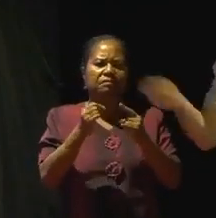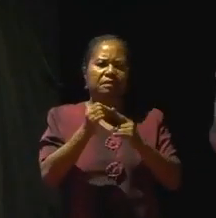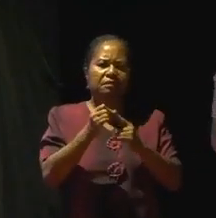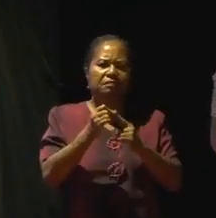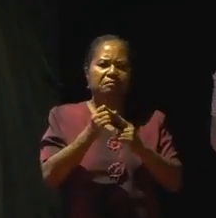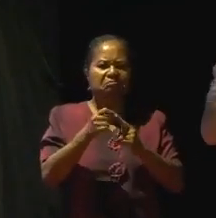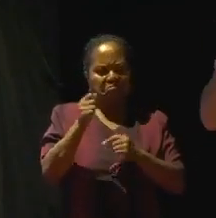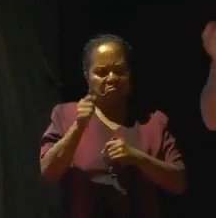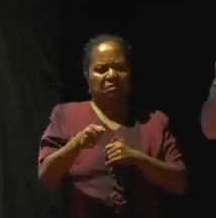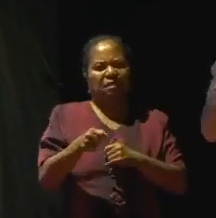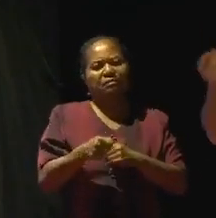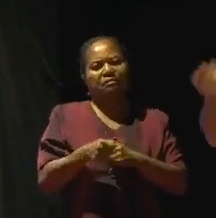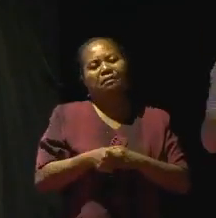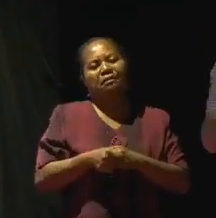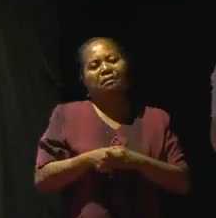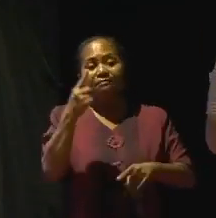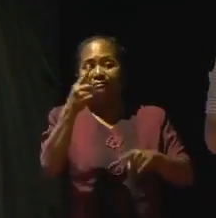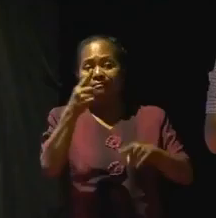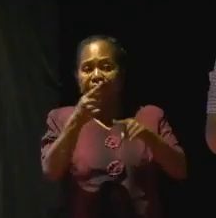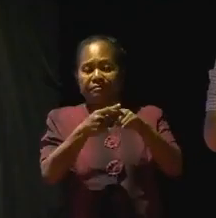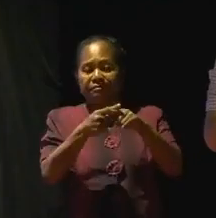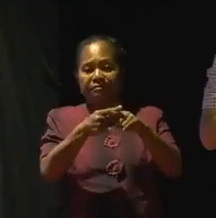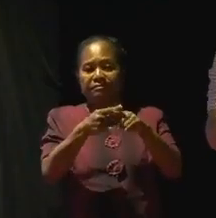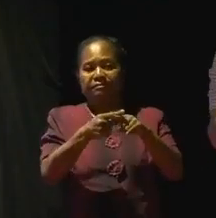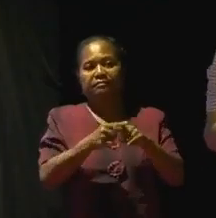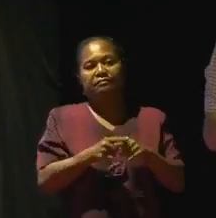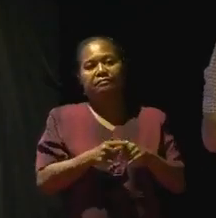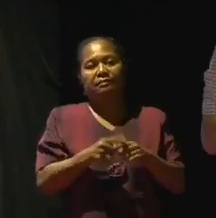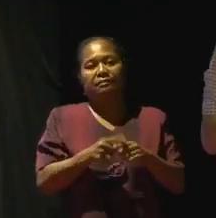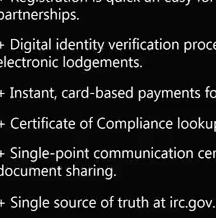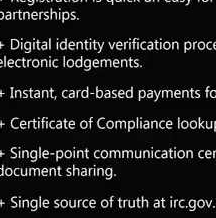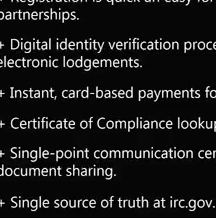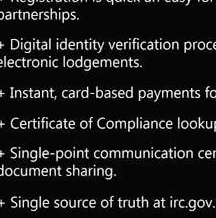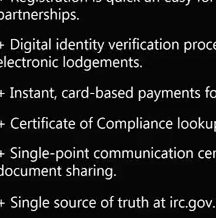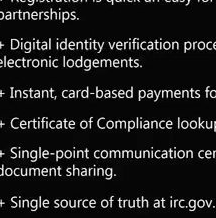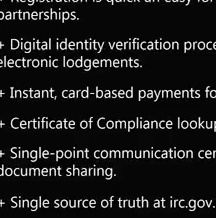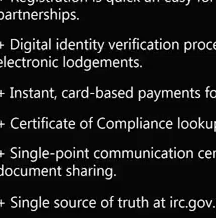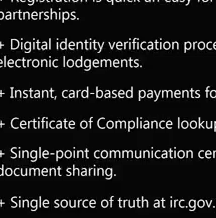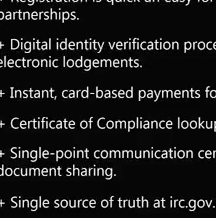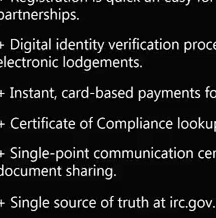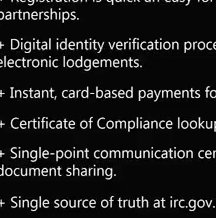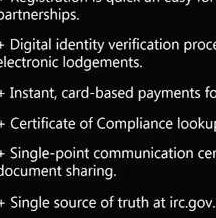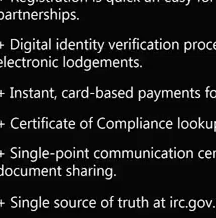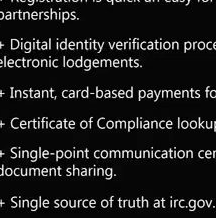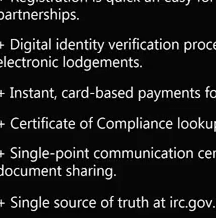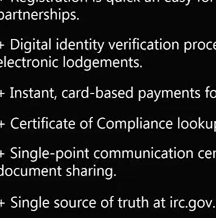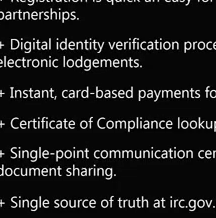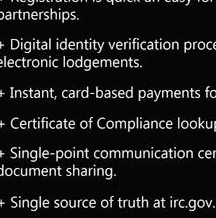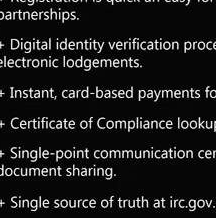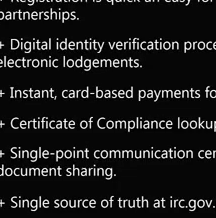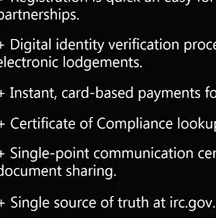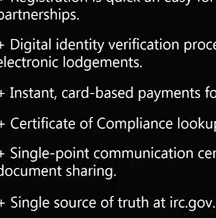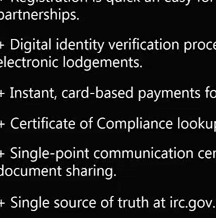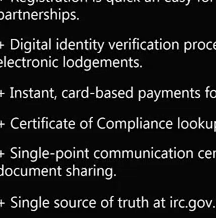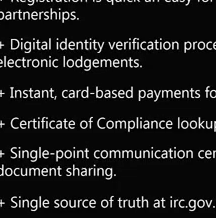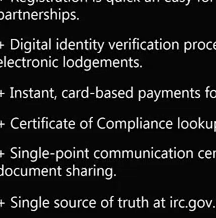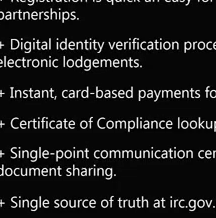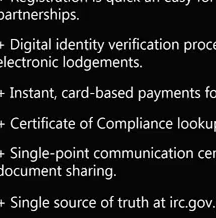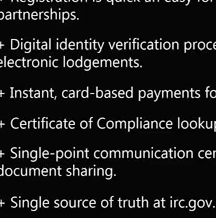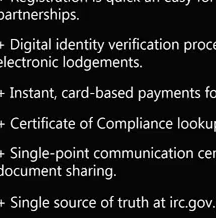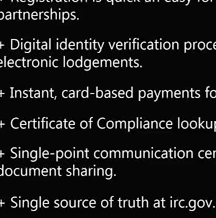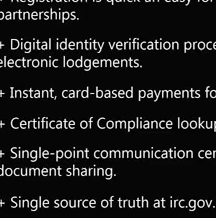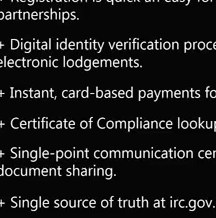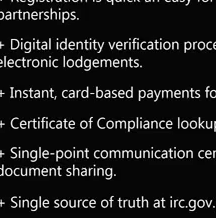might be instant or something, or same day. But if it's from another bank, it might be next day. So there's a lag time there as well.